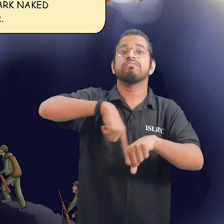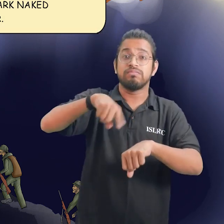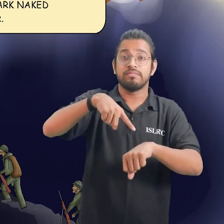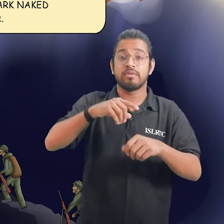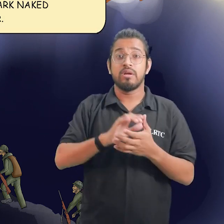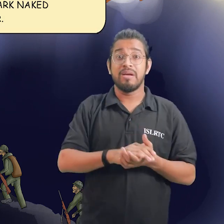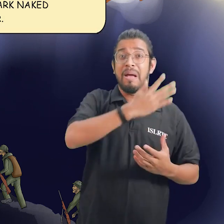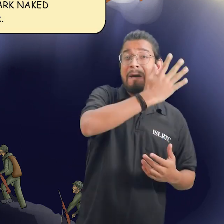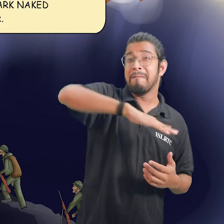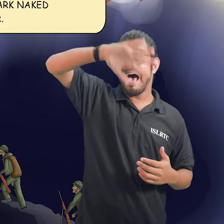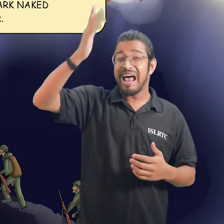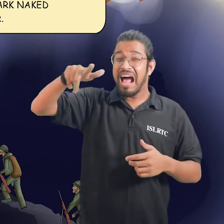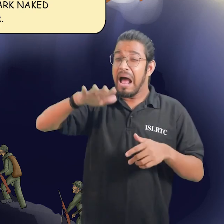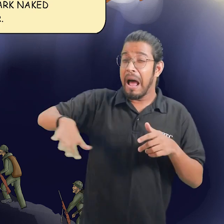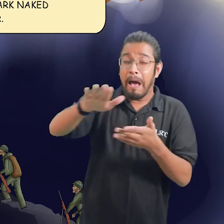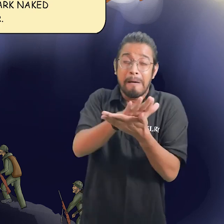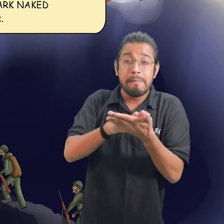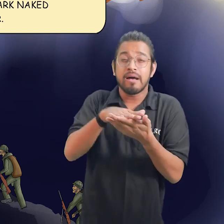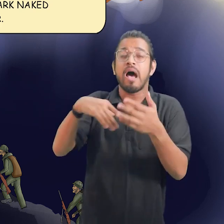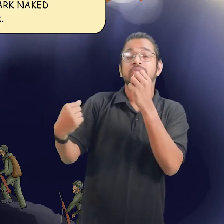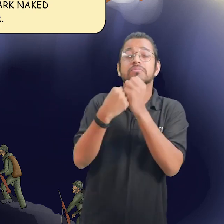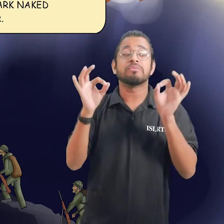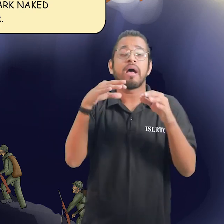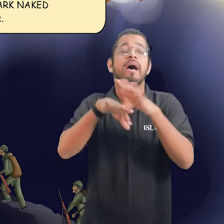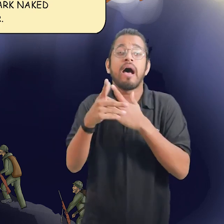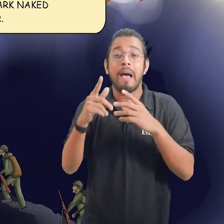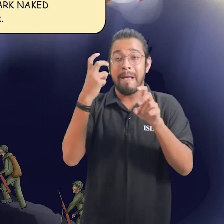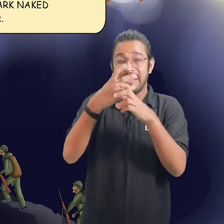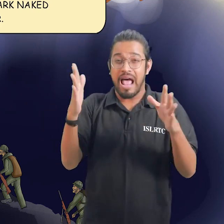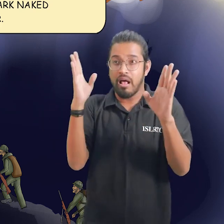naked mountains provided no cover.